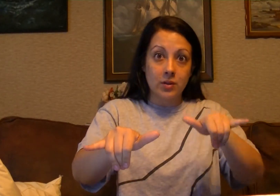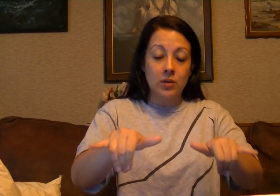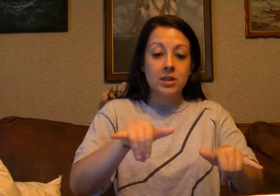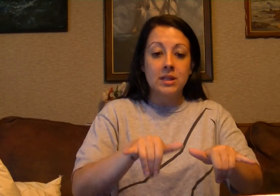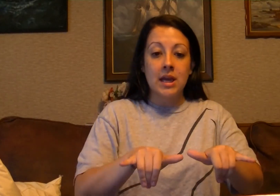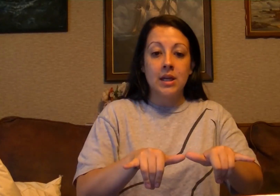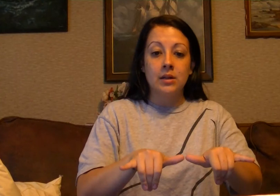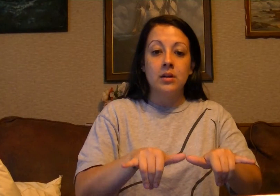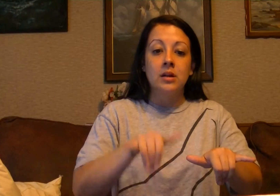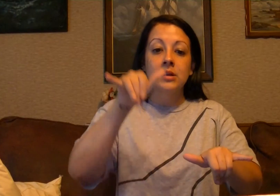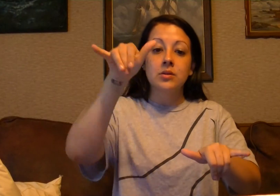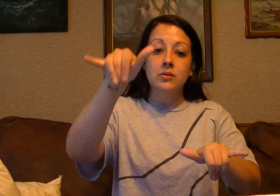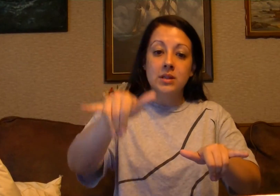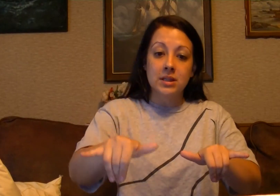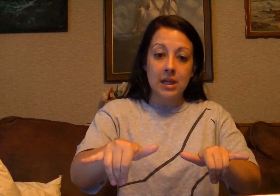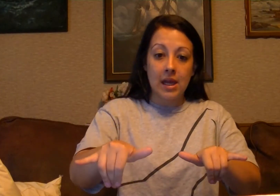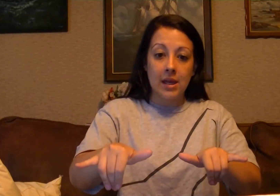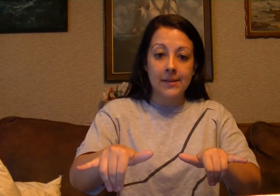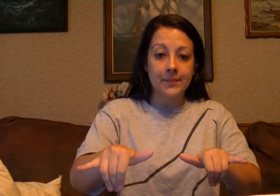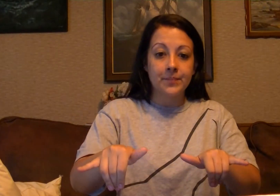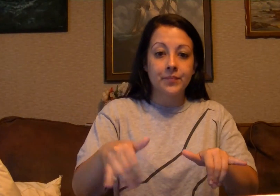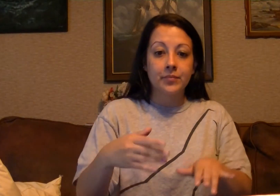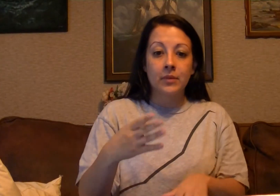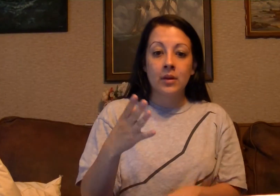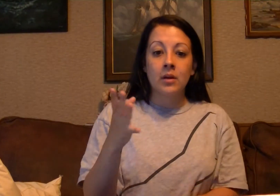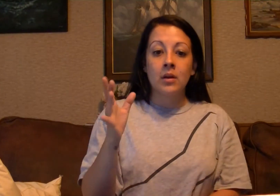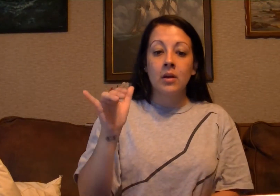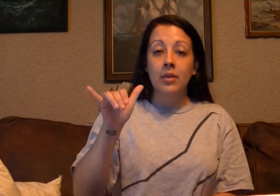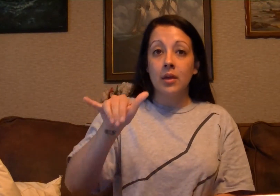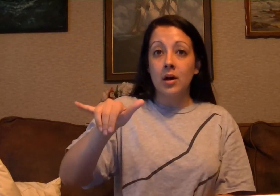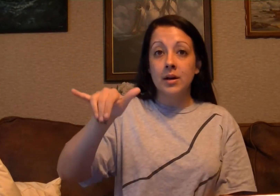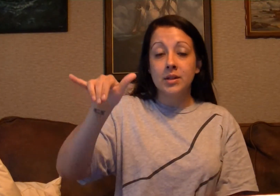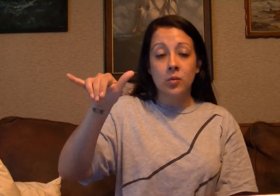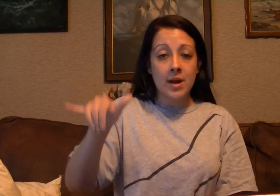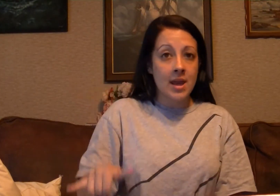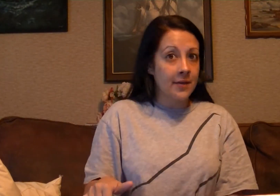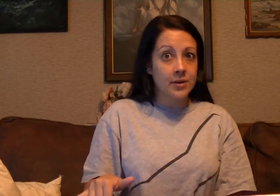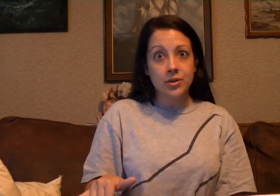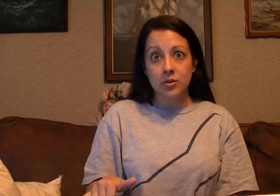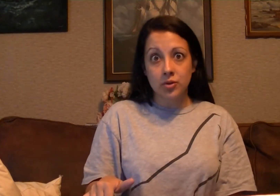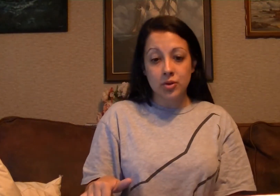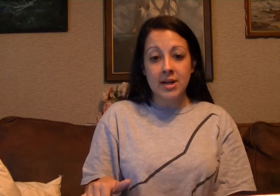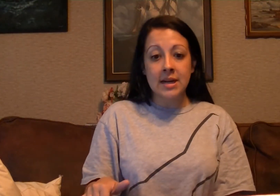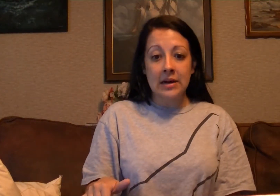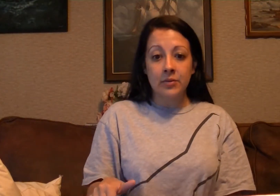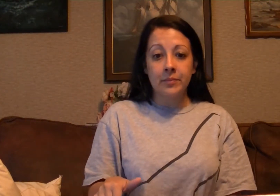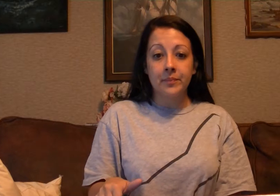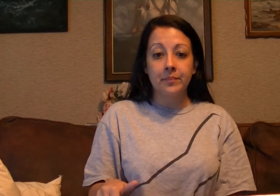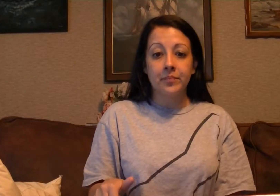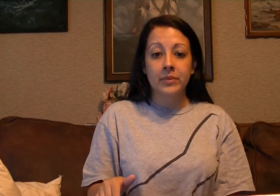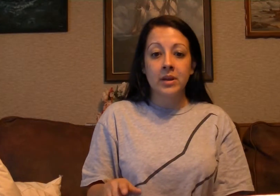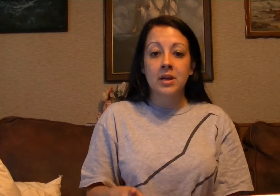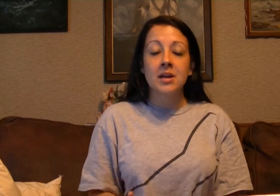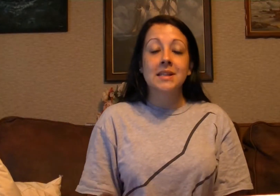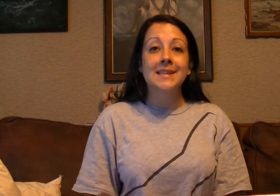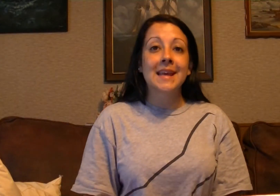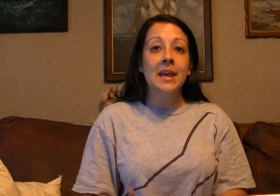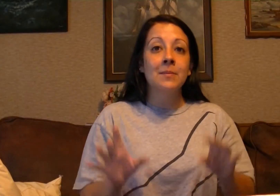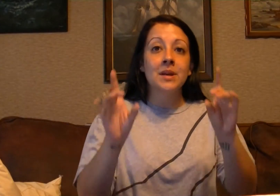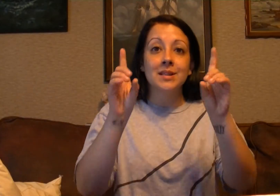is staying. So stay. The is a Y hand that just goes straight down. Same is